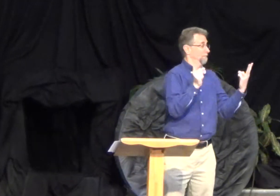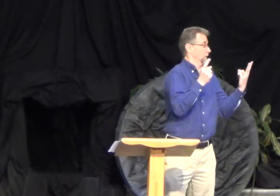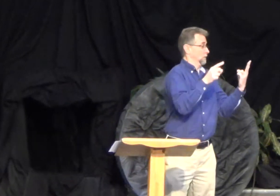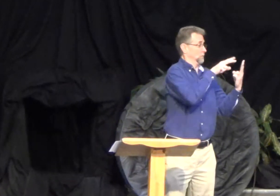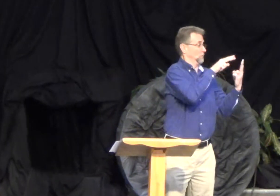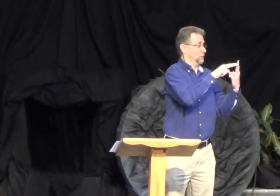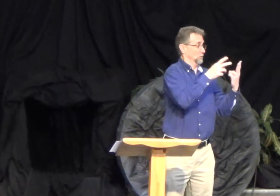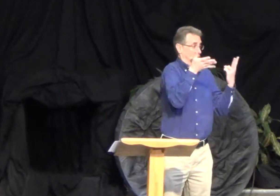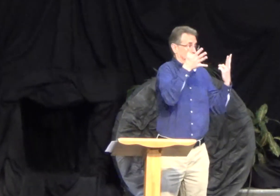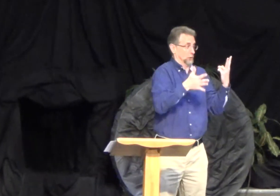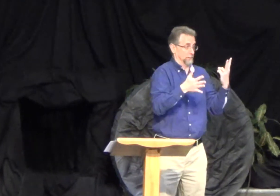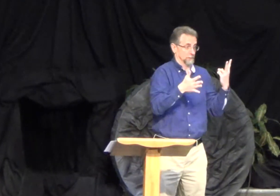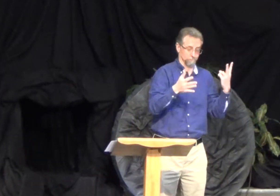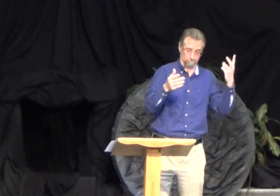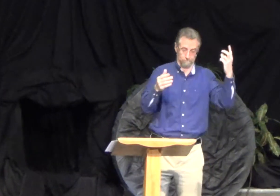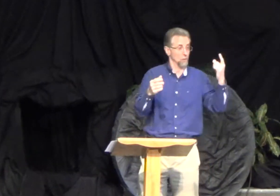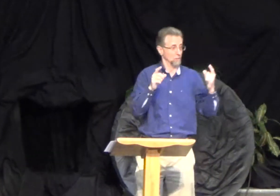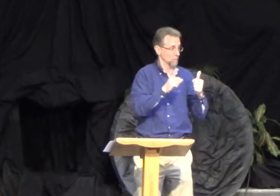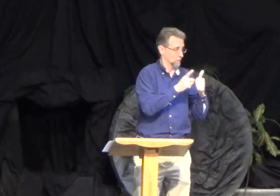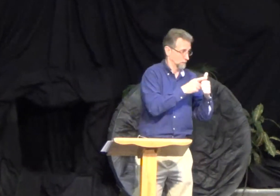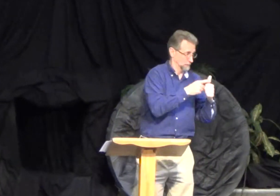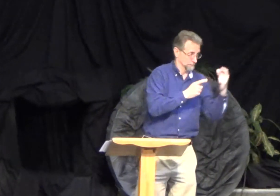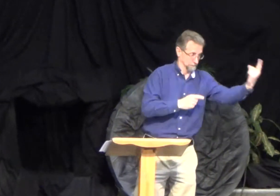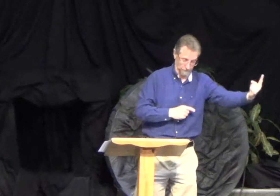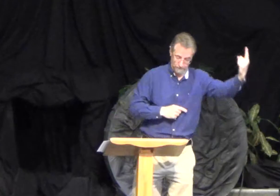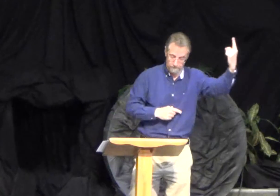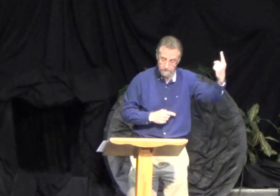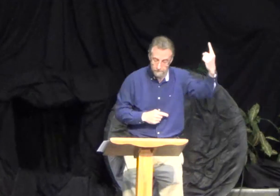You see, two servants. The first one came.